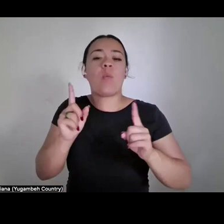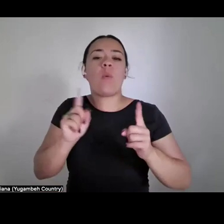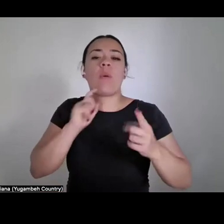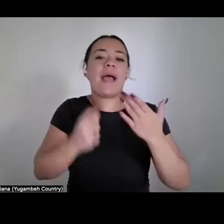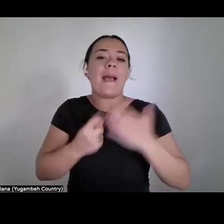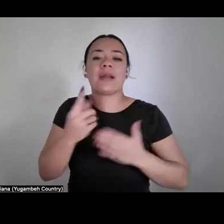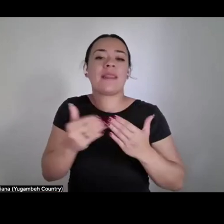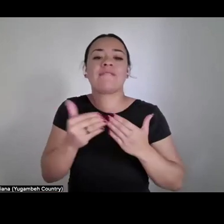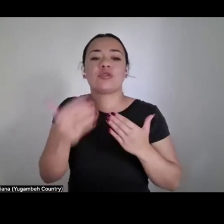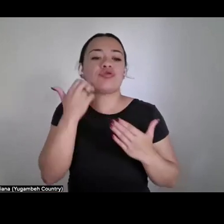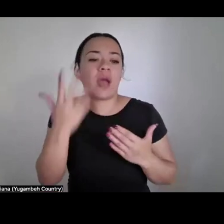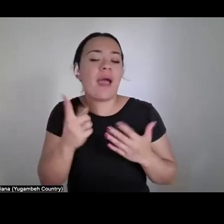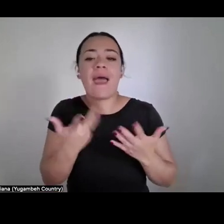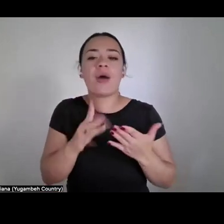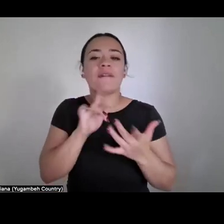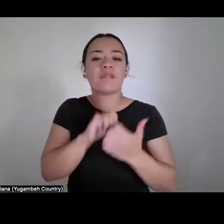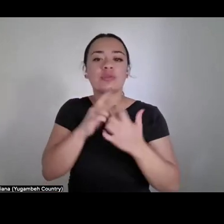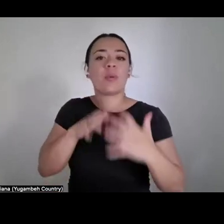build your career.